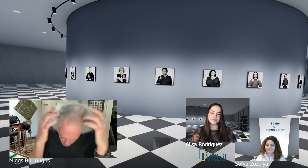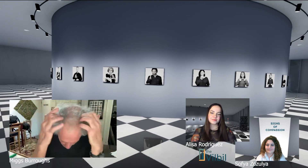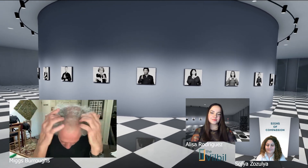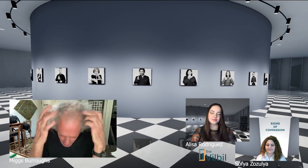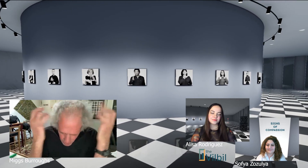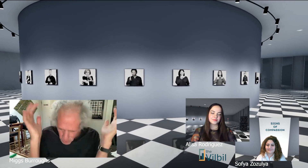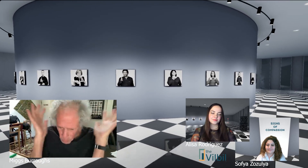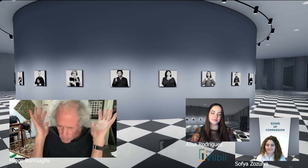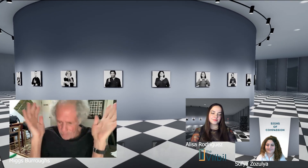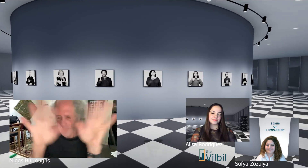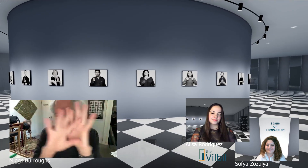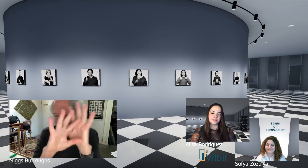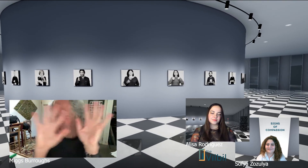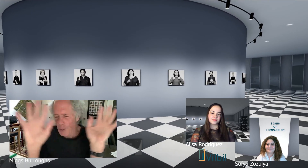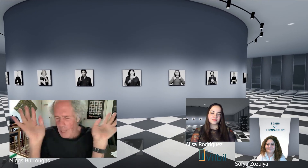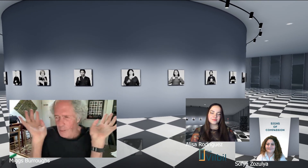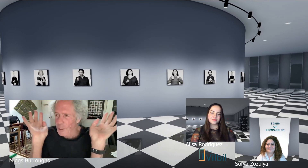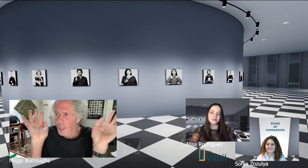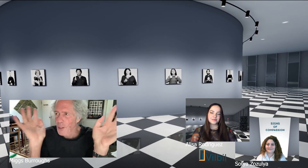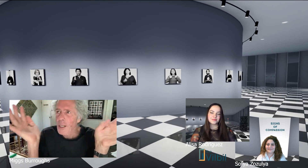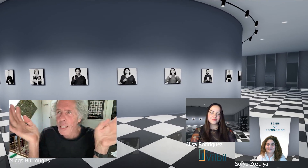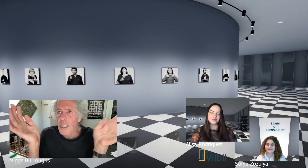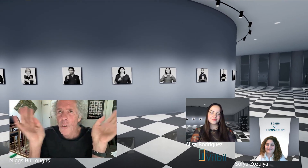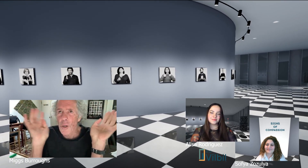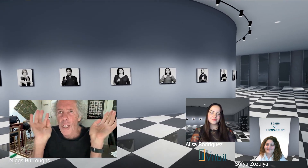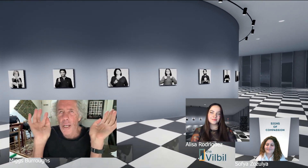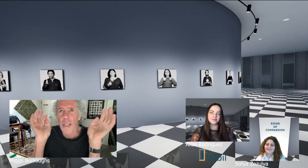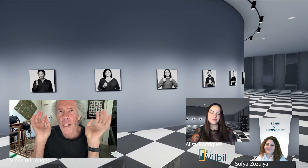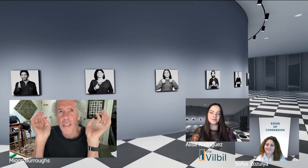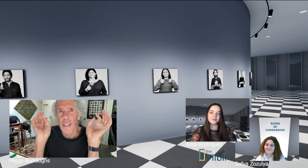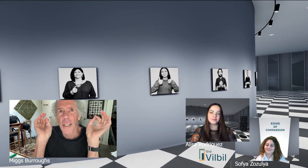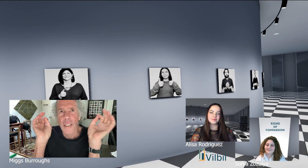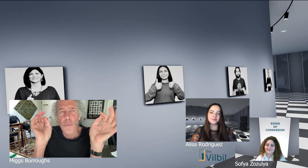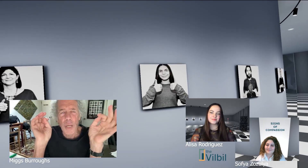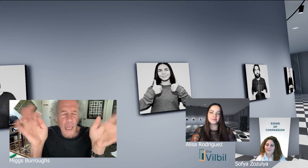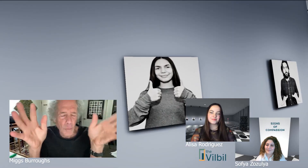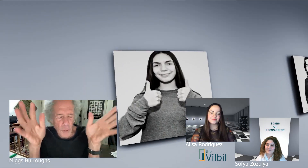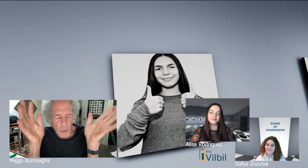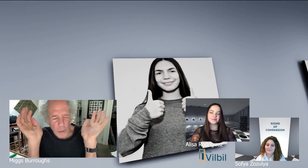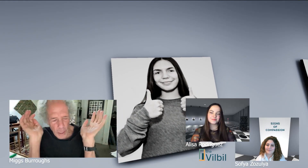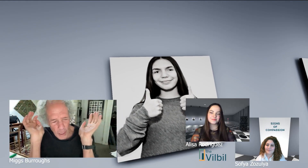Without sounding too out there, a